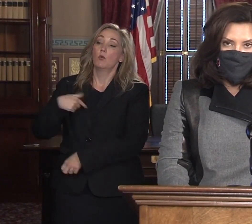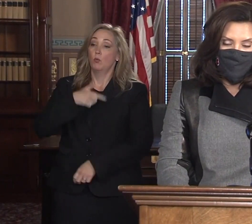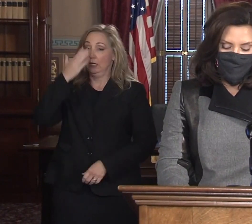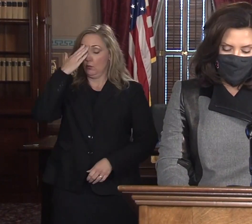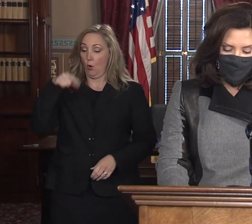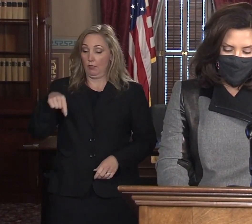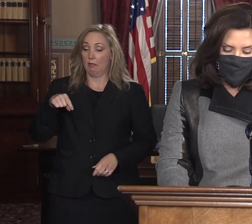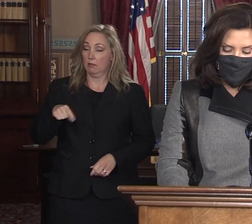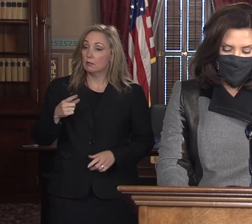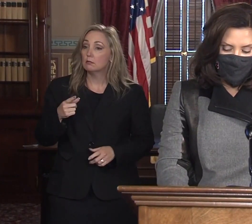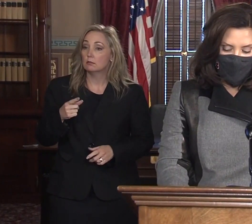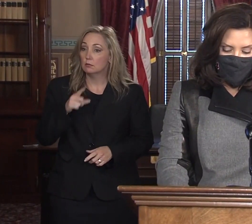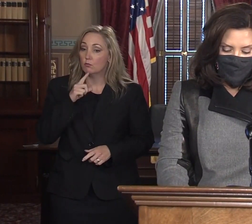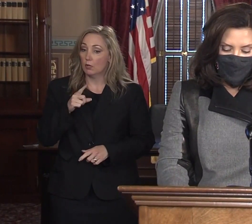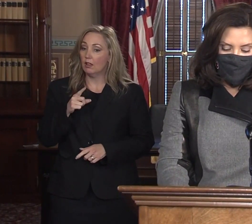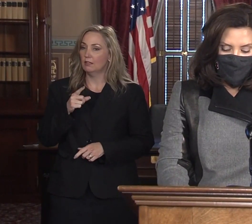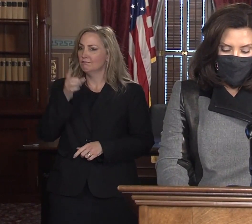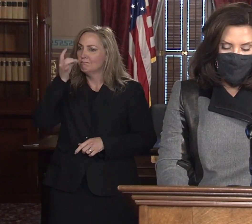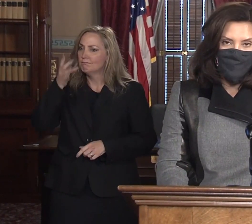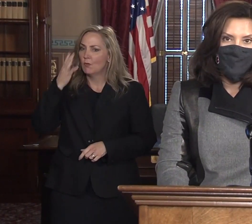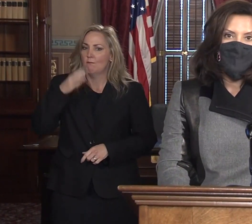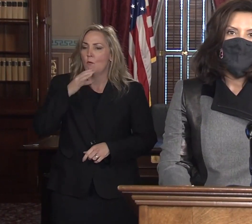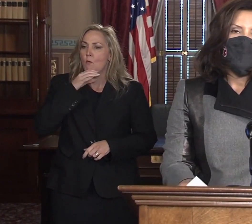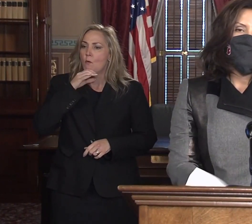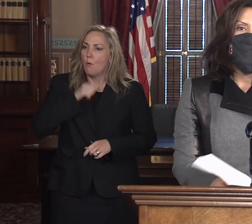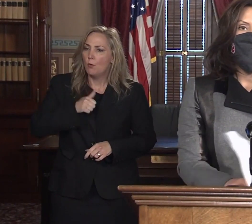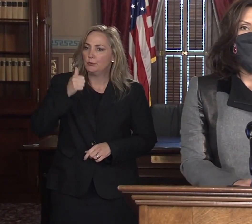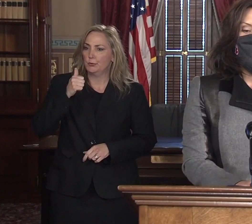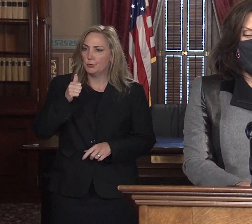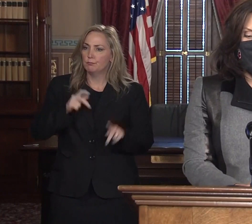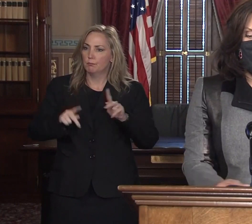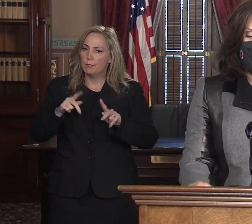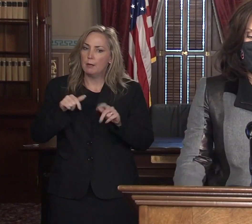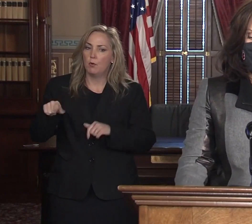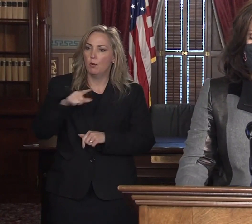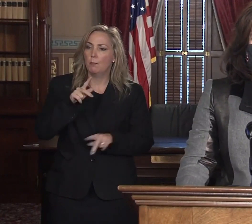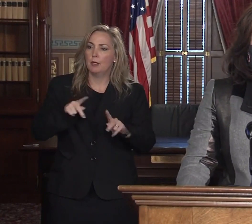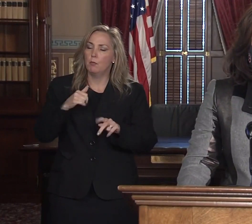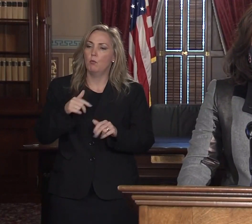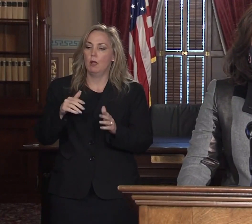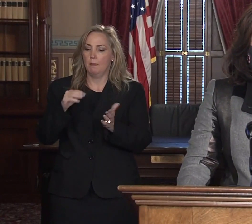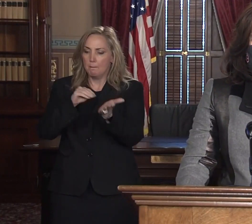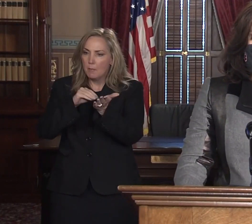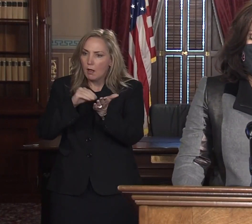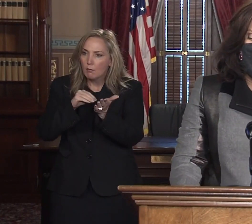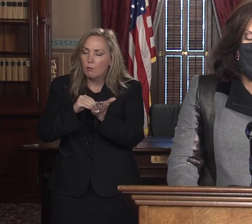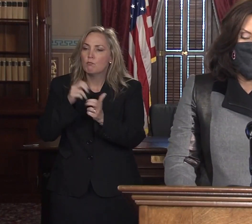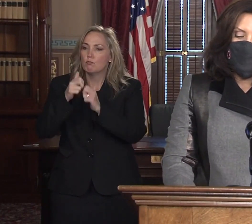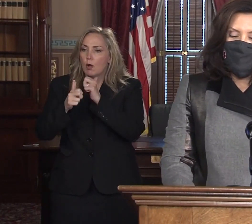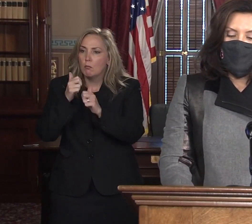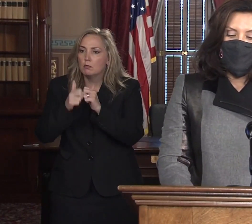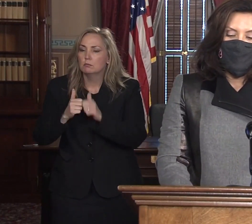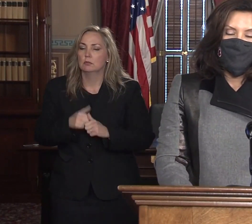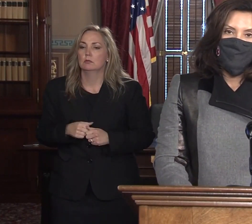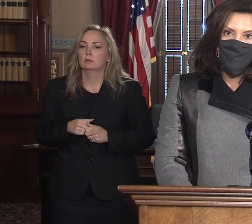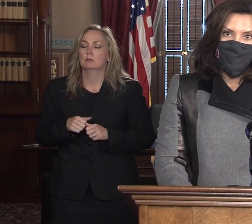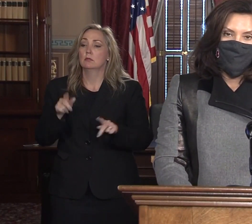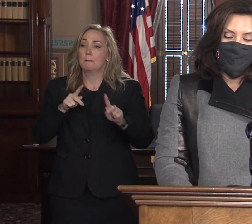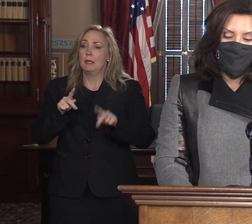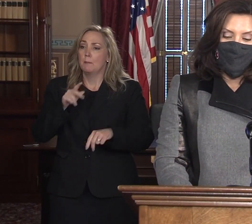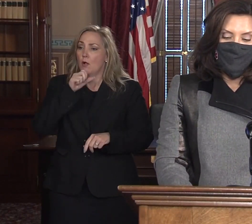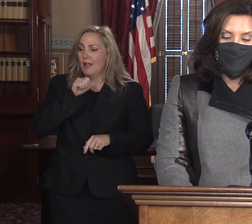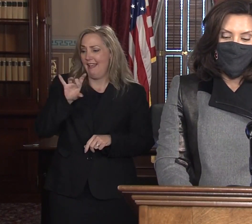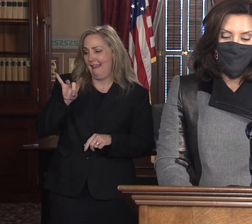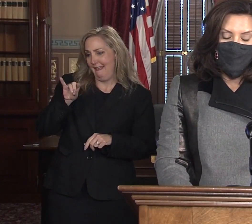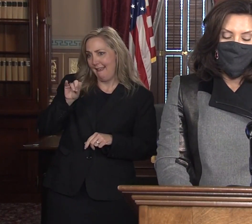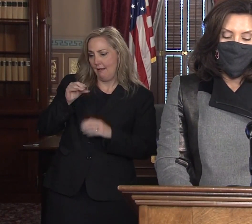our older generation, a virus that preys on people with medical vulnerabilities. People 80 years and older